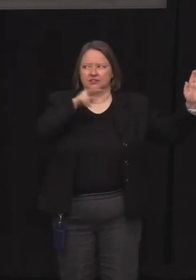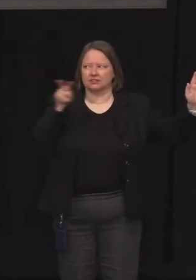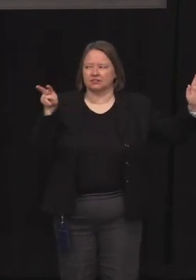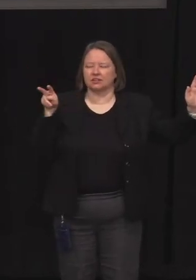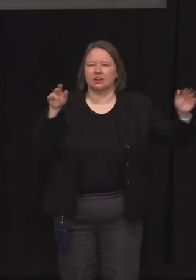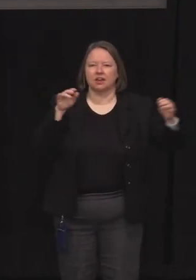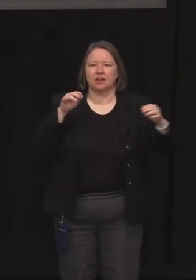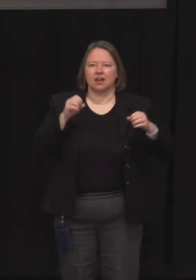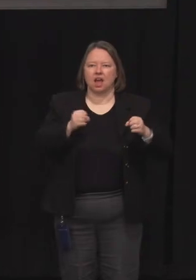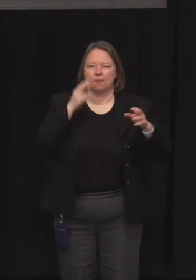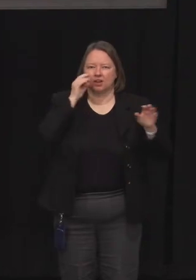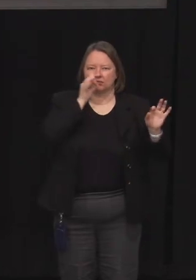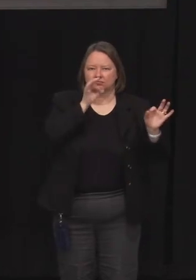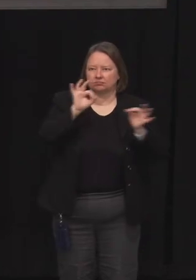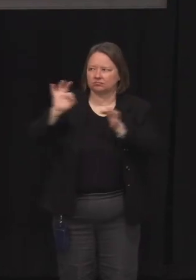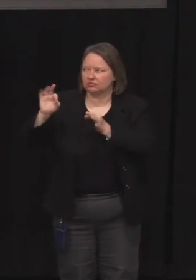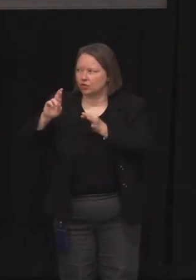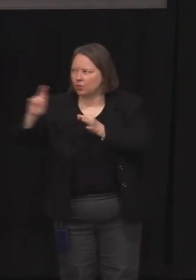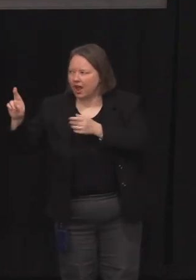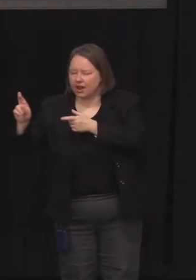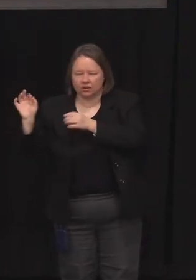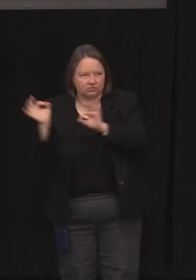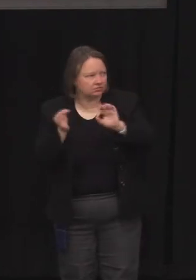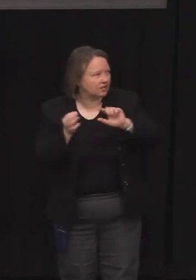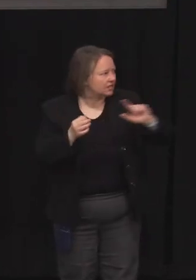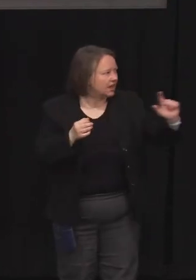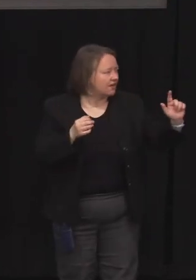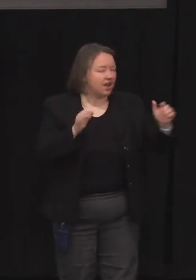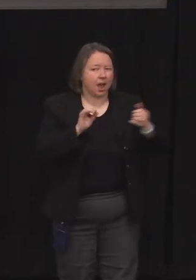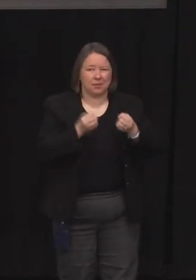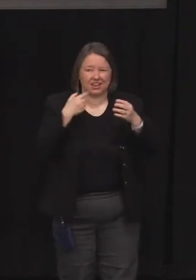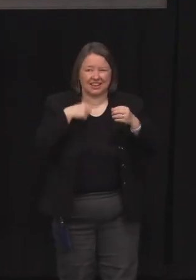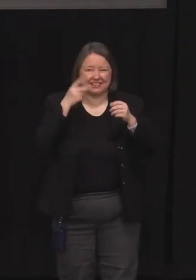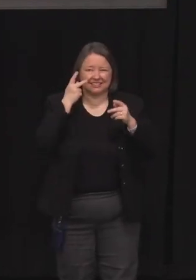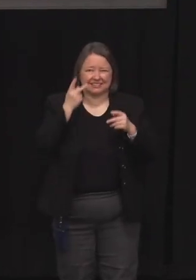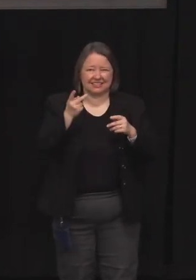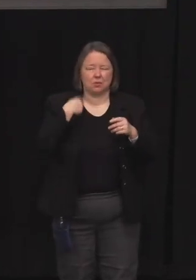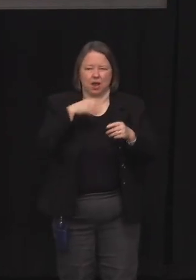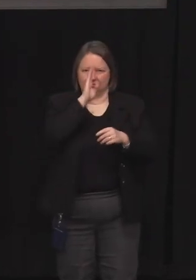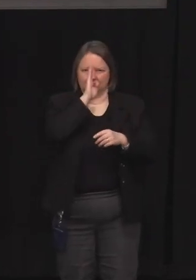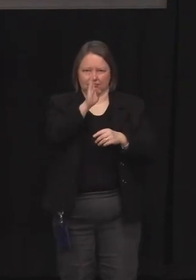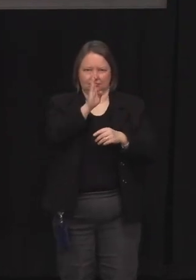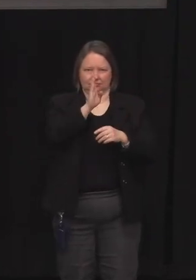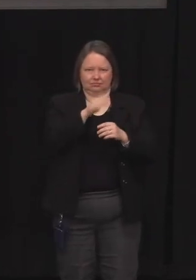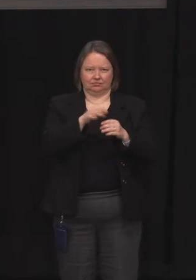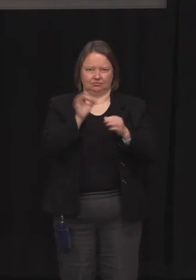how far to the right or to the left I can see while I remain focused straight ahead.